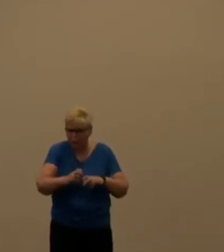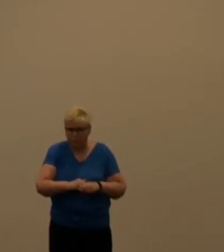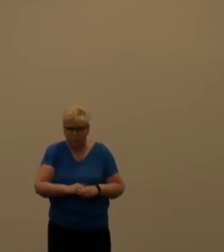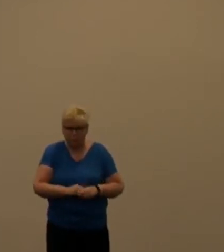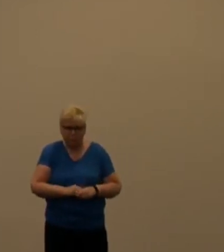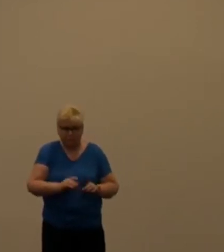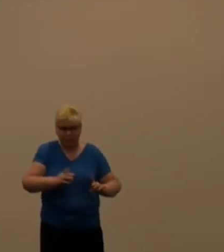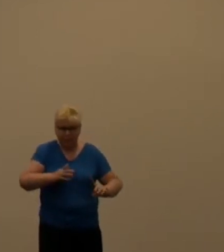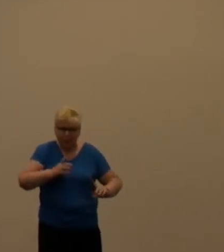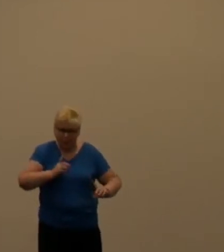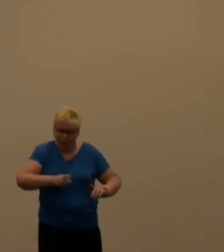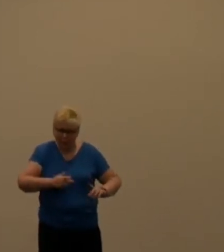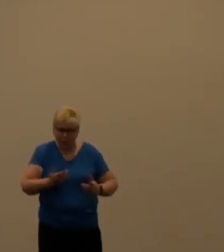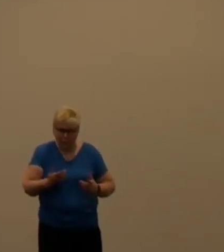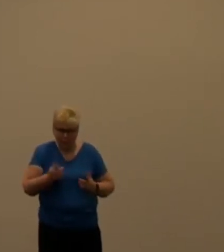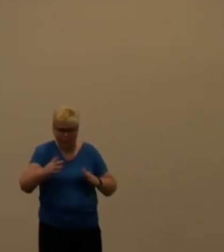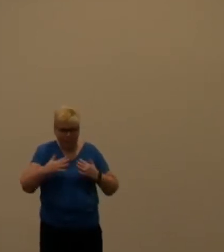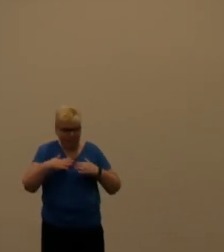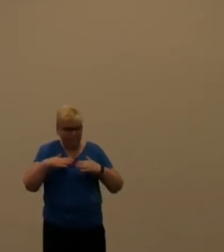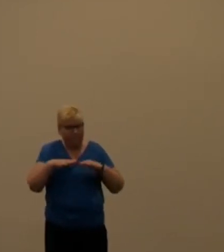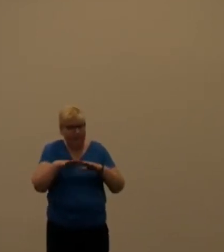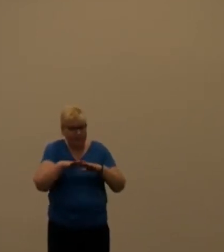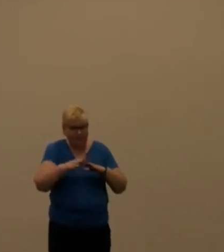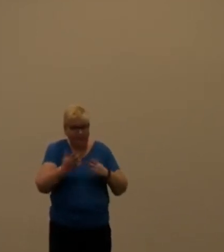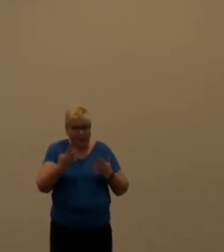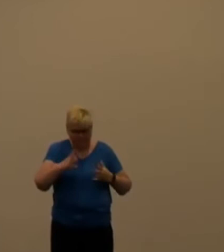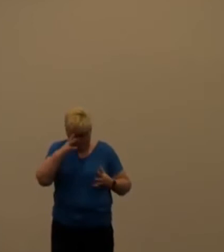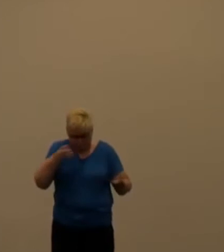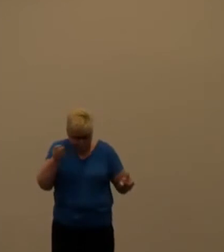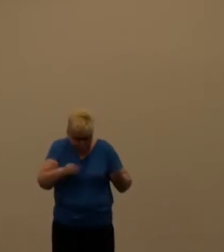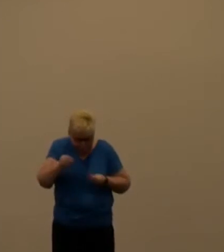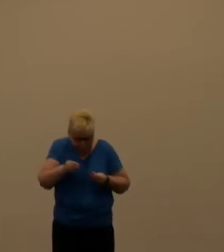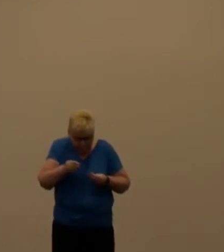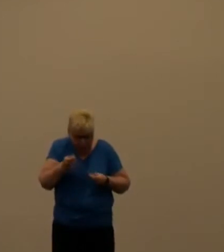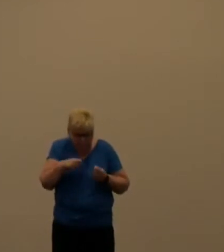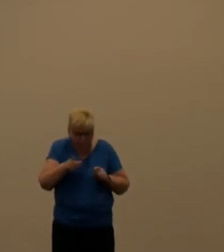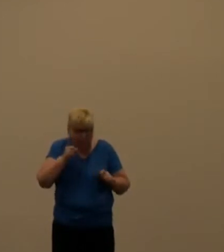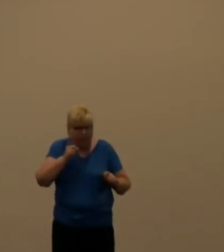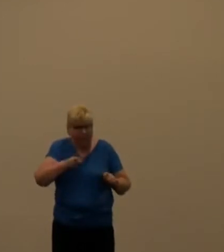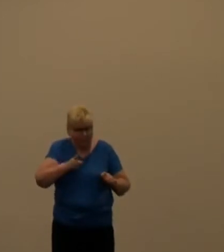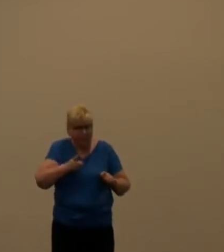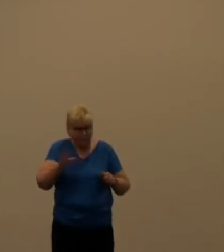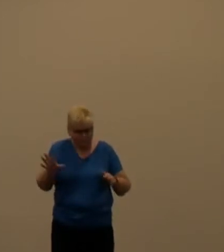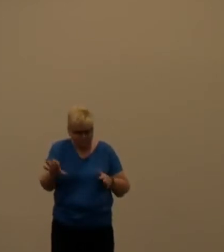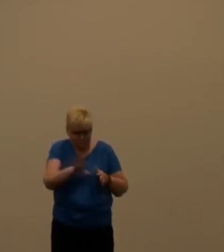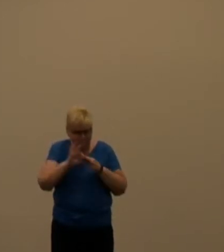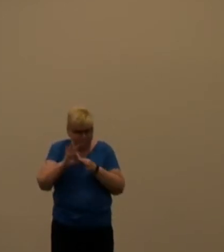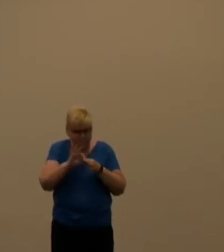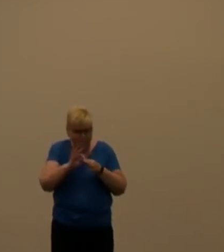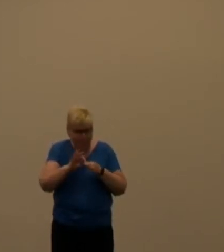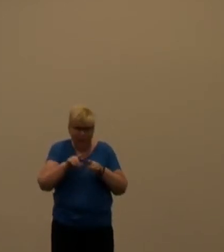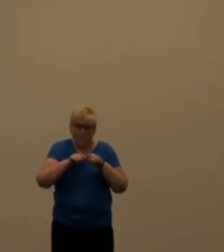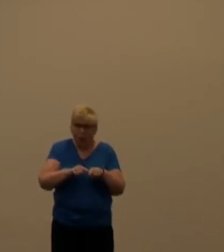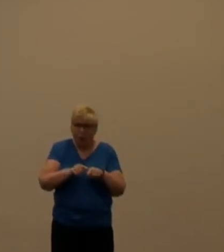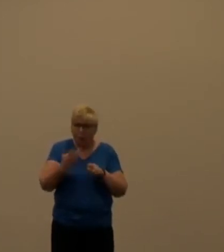does what it is, the mapping process, the pictures that you have drawn, do they actually fill the needs 2 years from now,